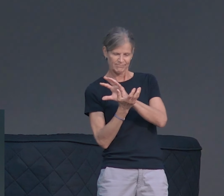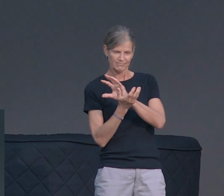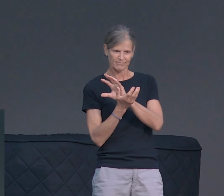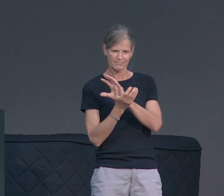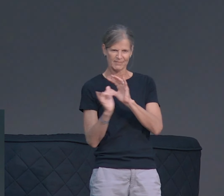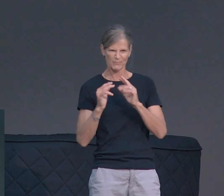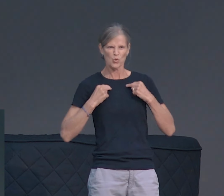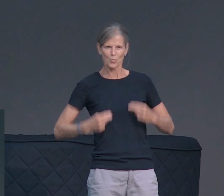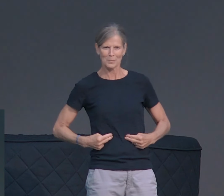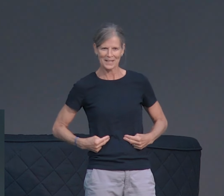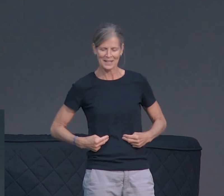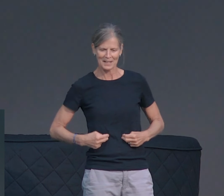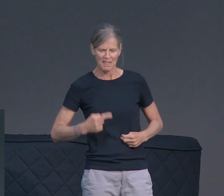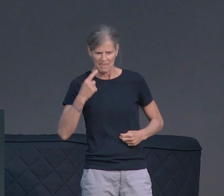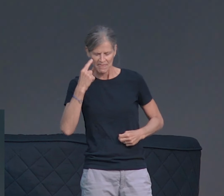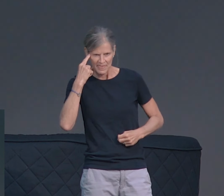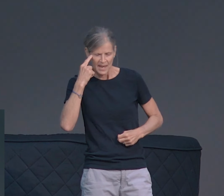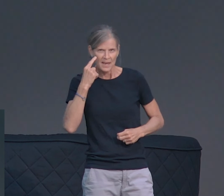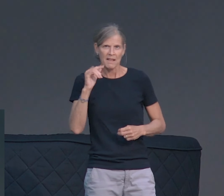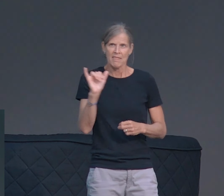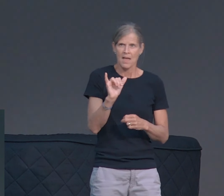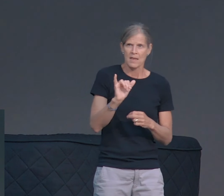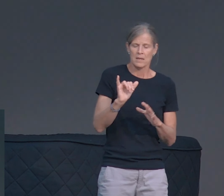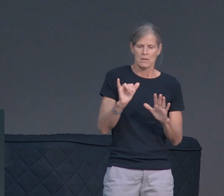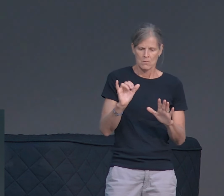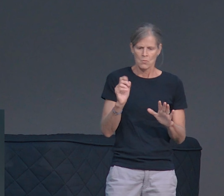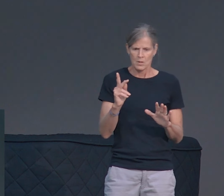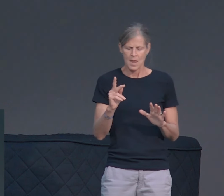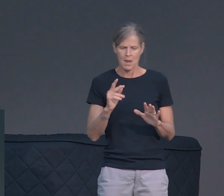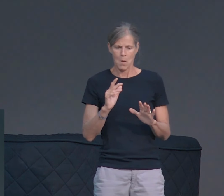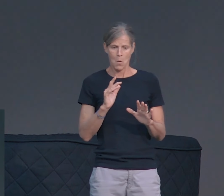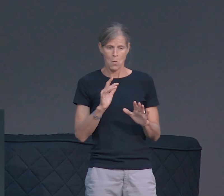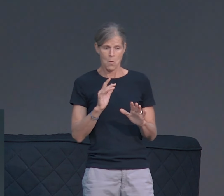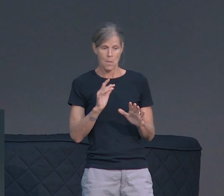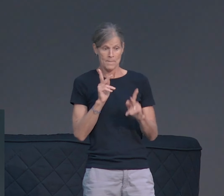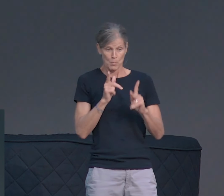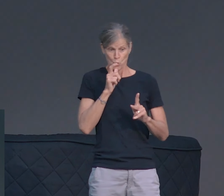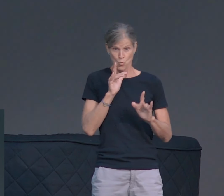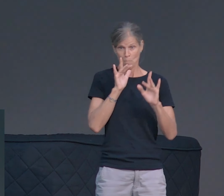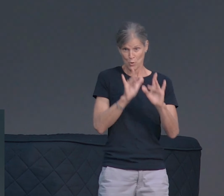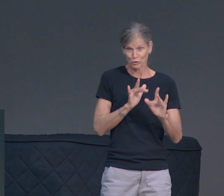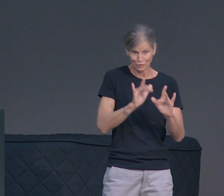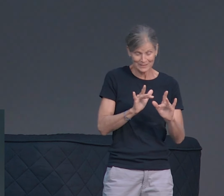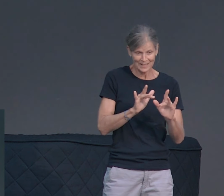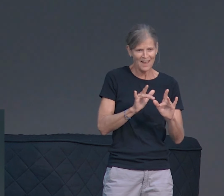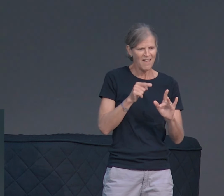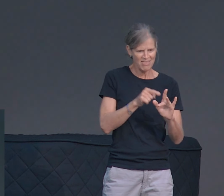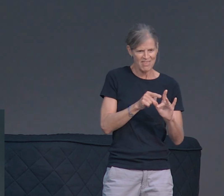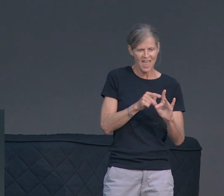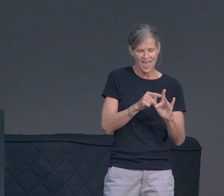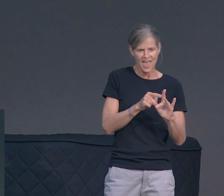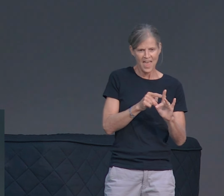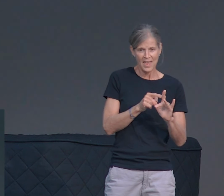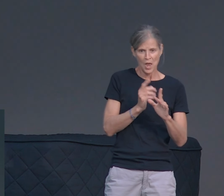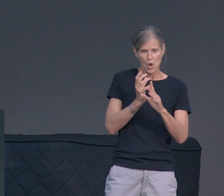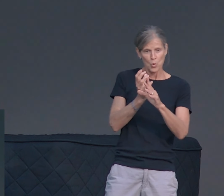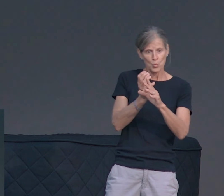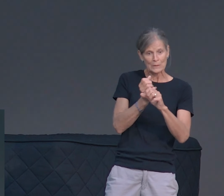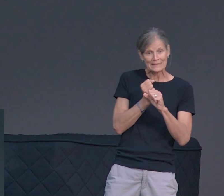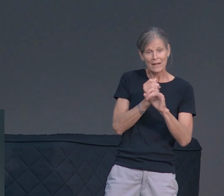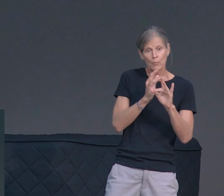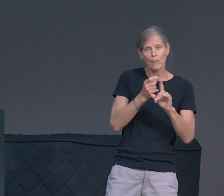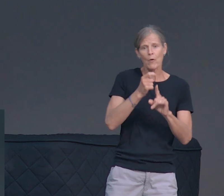way. Some people take this verse to mean that merciful people receive mercy from